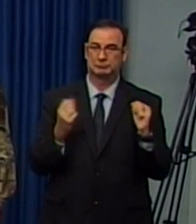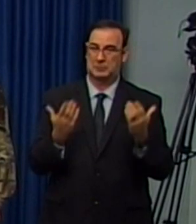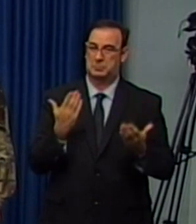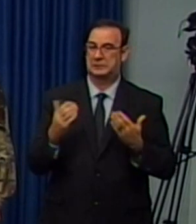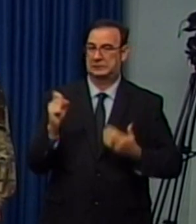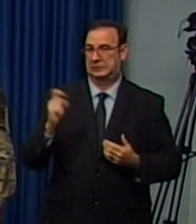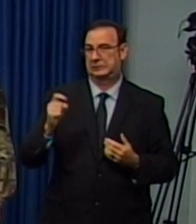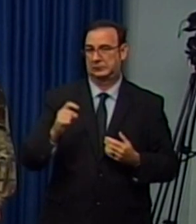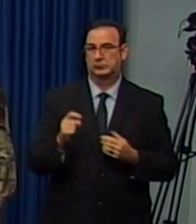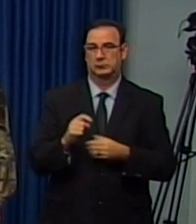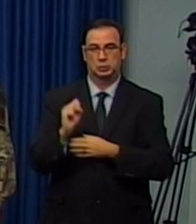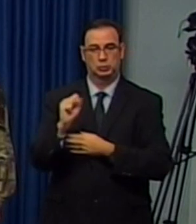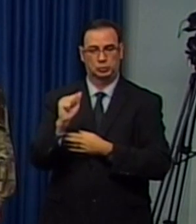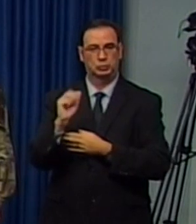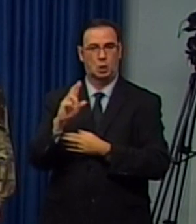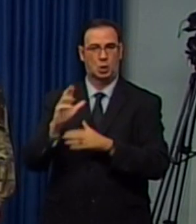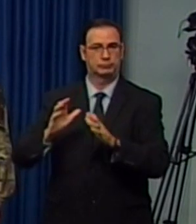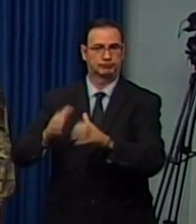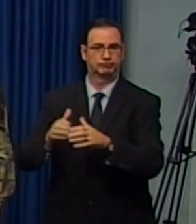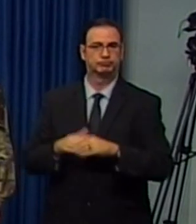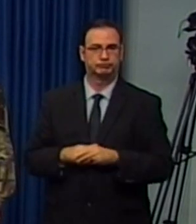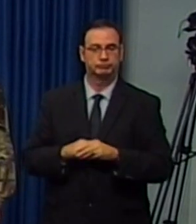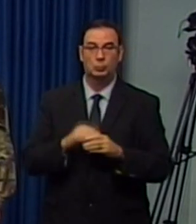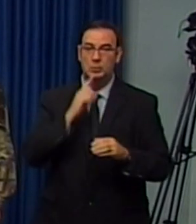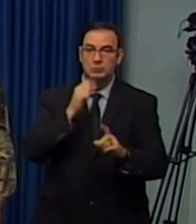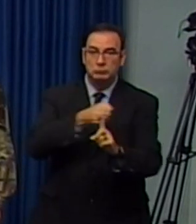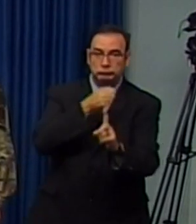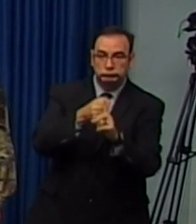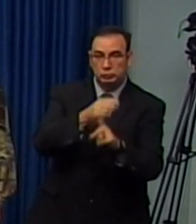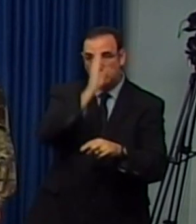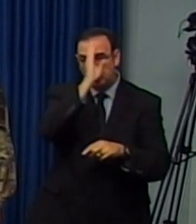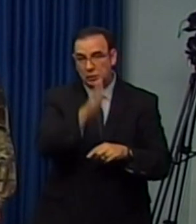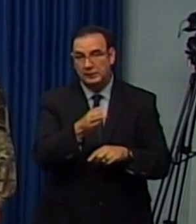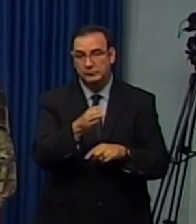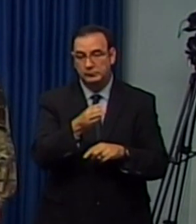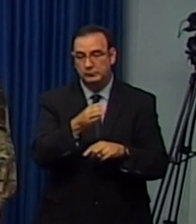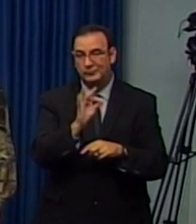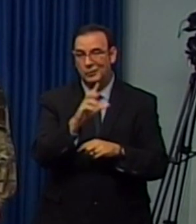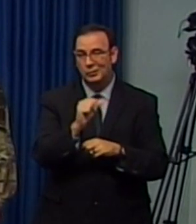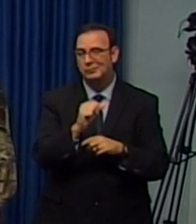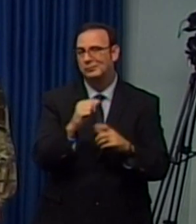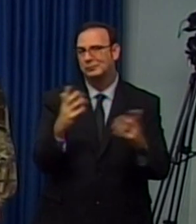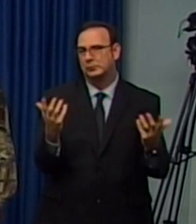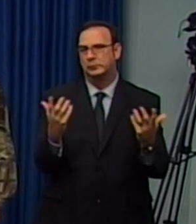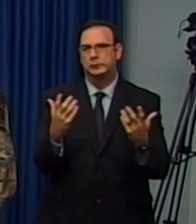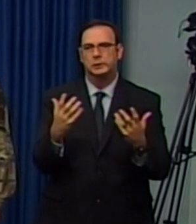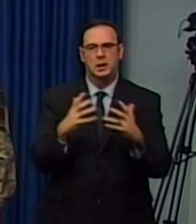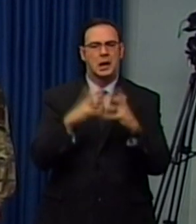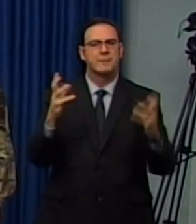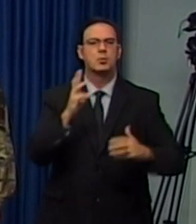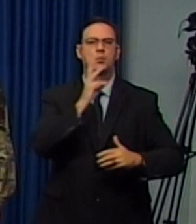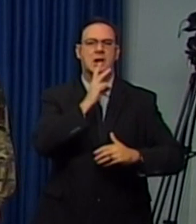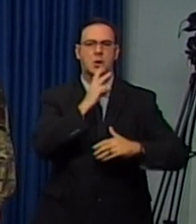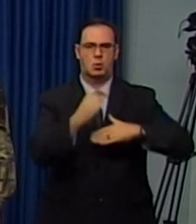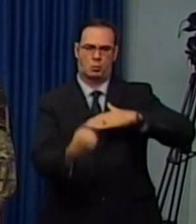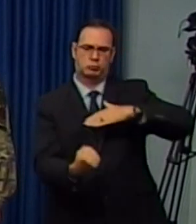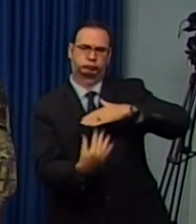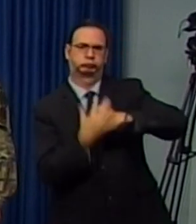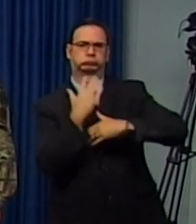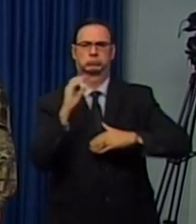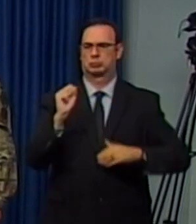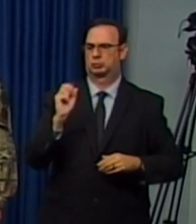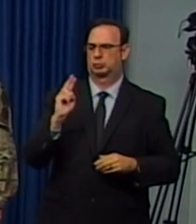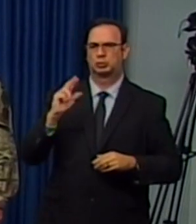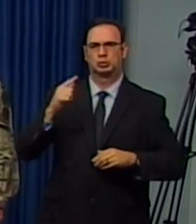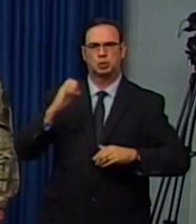anticipate you know, if we were to get impacted directly, I think you're going to have a lot of flooding up and down the entire East Coast of Florida. So there's going to